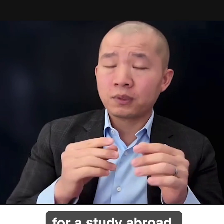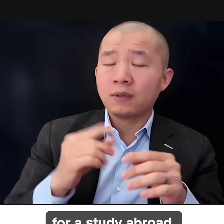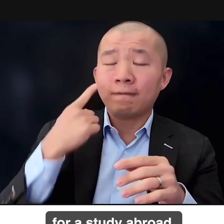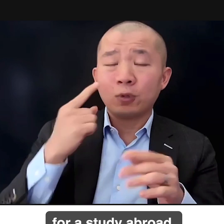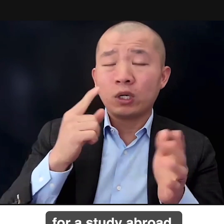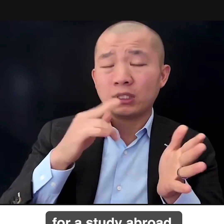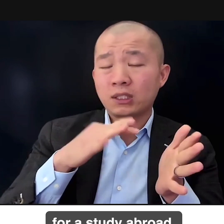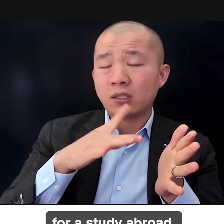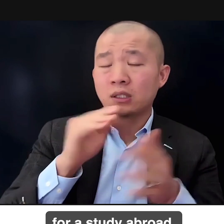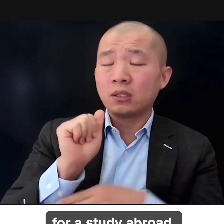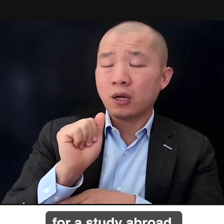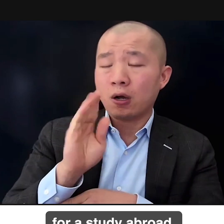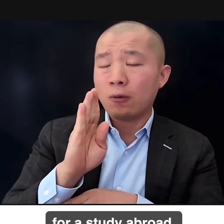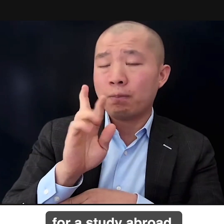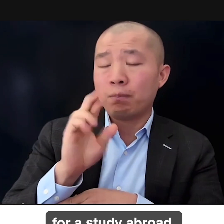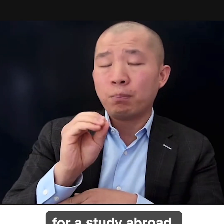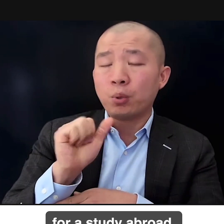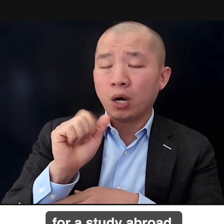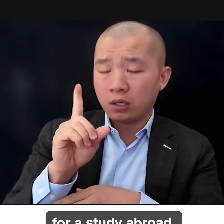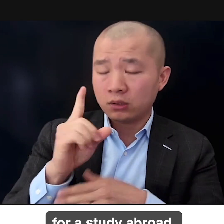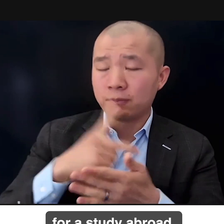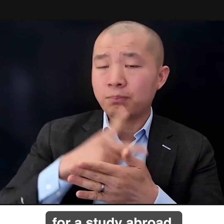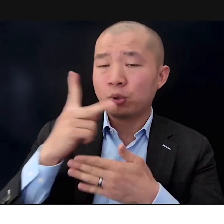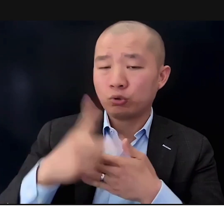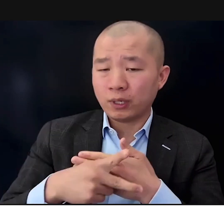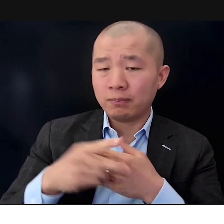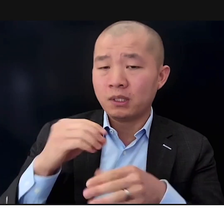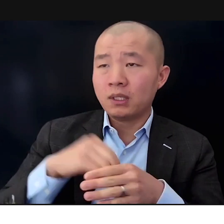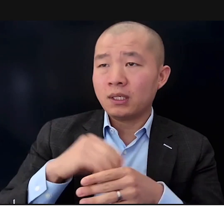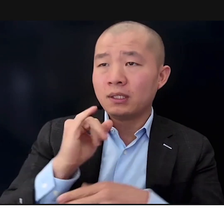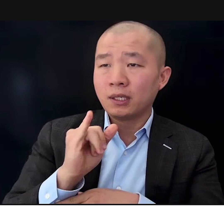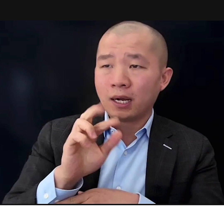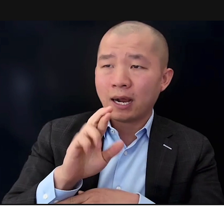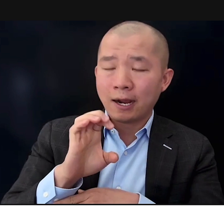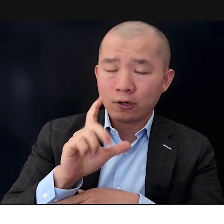for a study abroad program in Ireland.